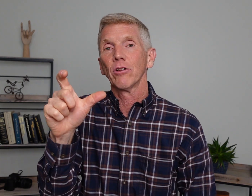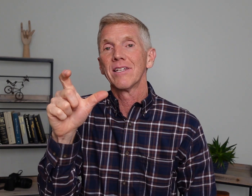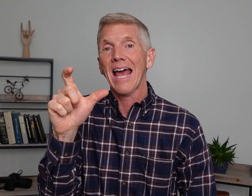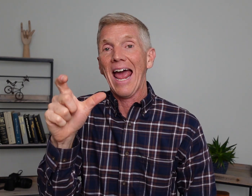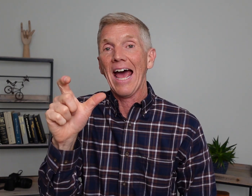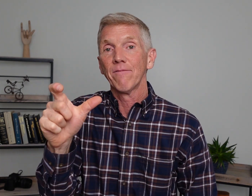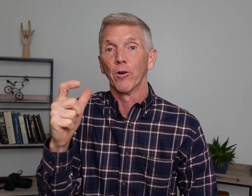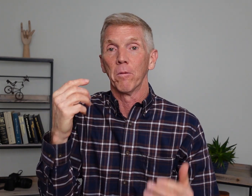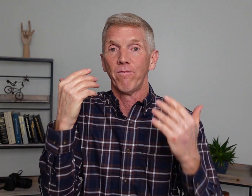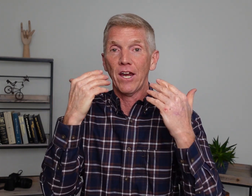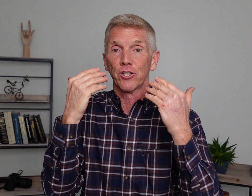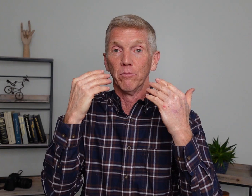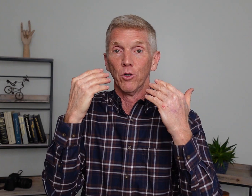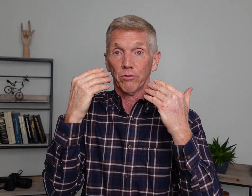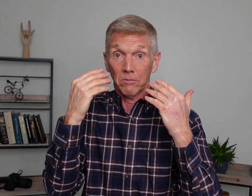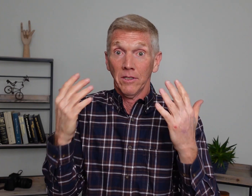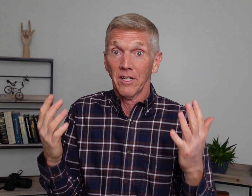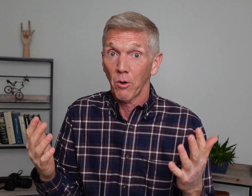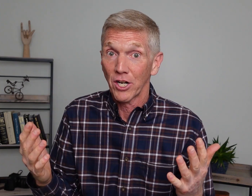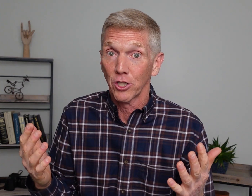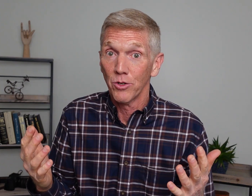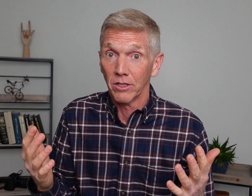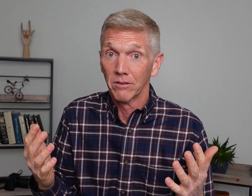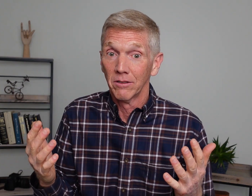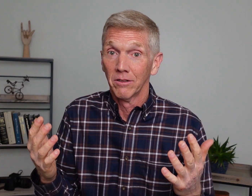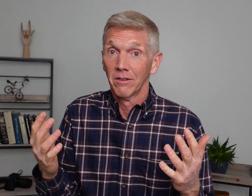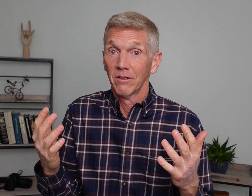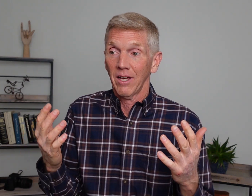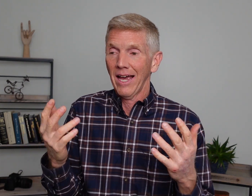careless adverb facial move. That's what I showed you, okay?